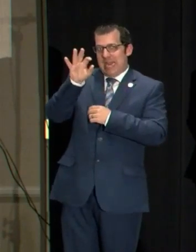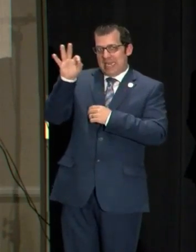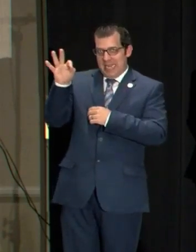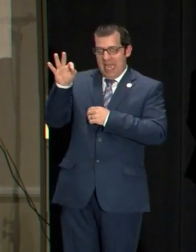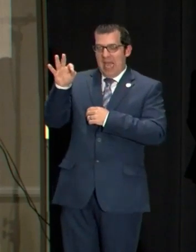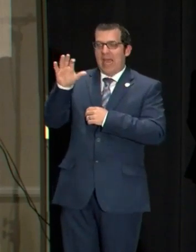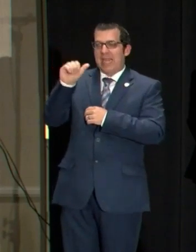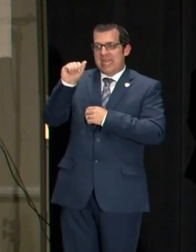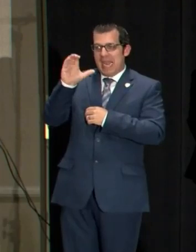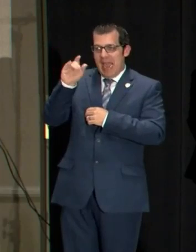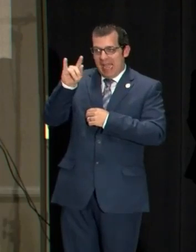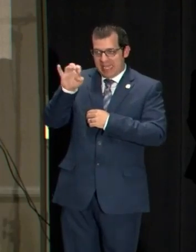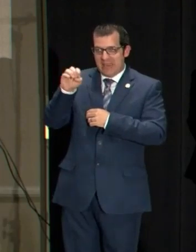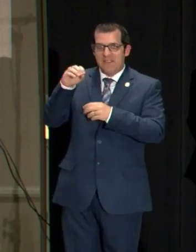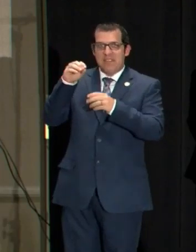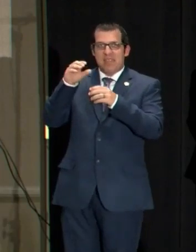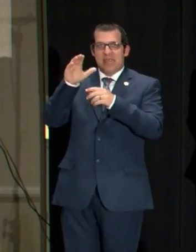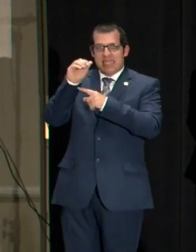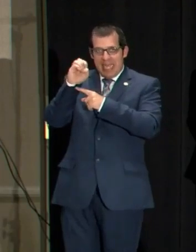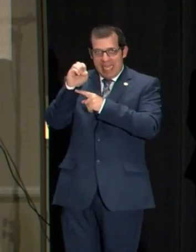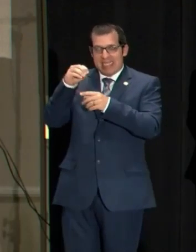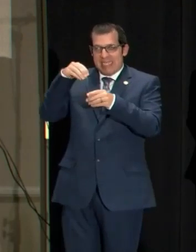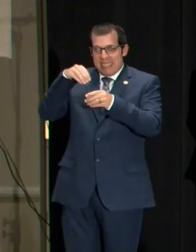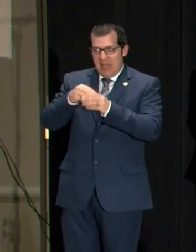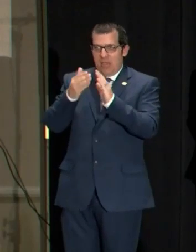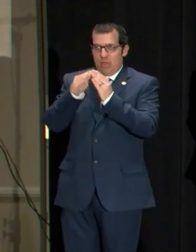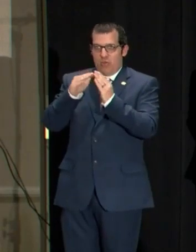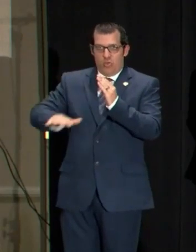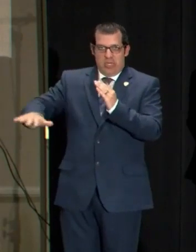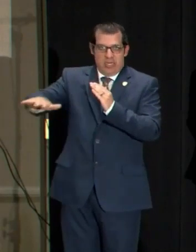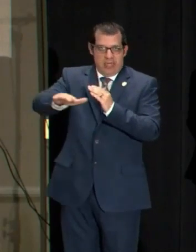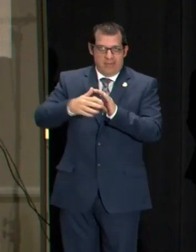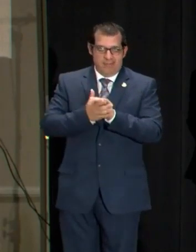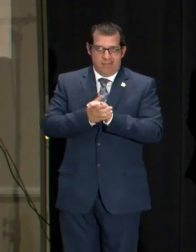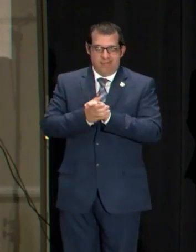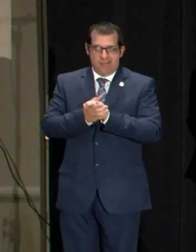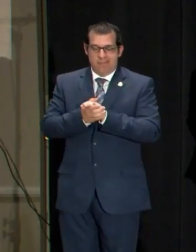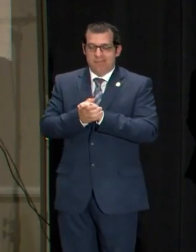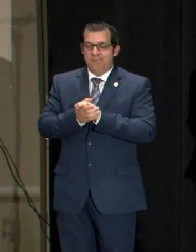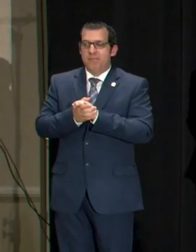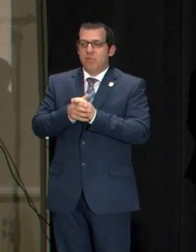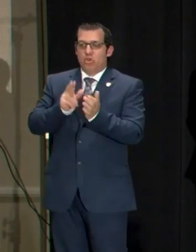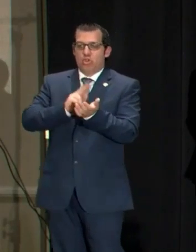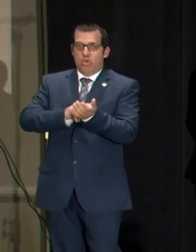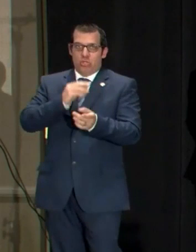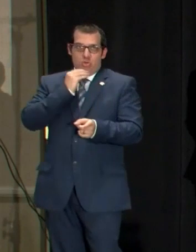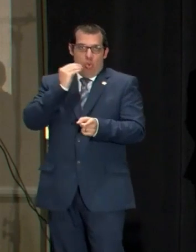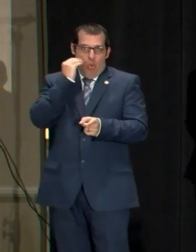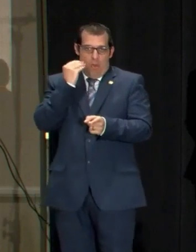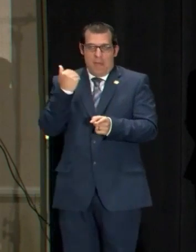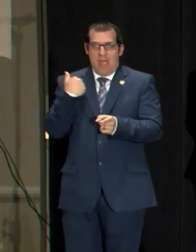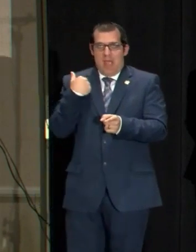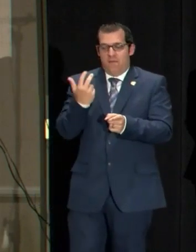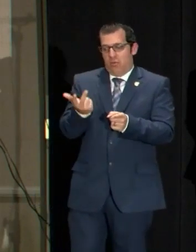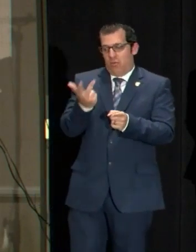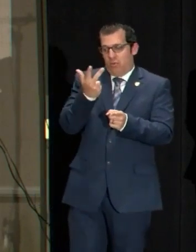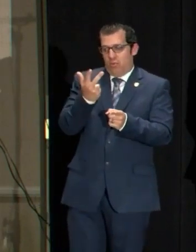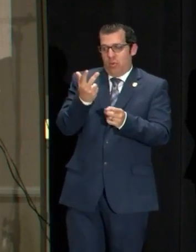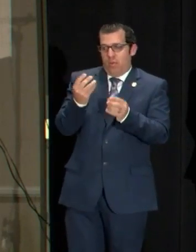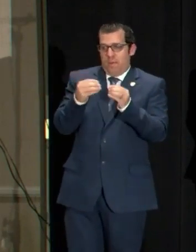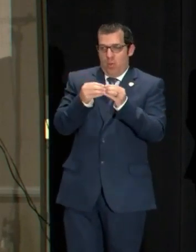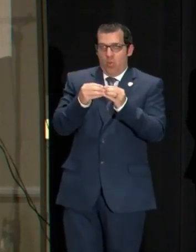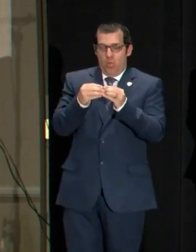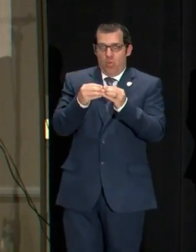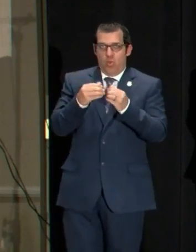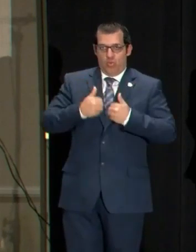1,199 are active cases in the community. In terms of our nursing homes, we've had 3 additional residents